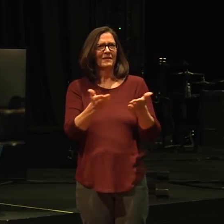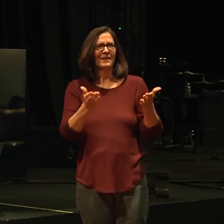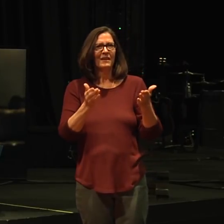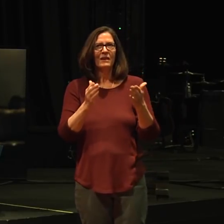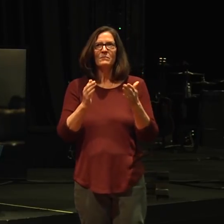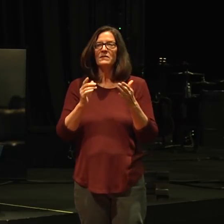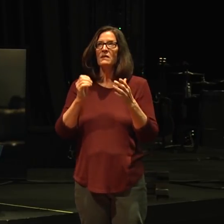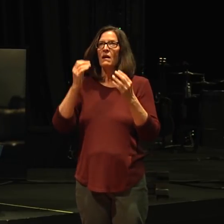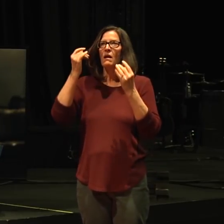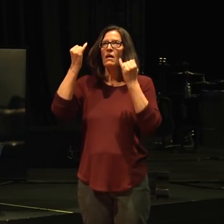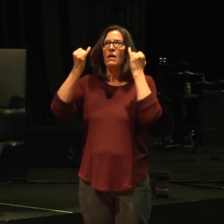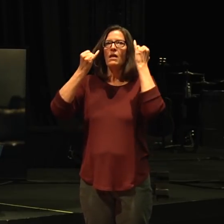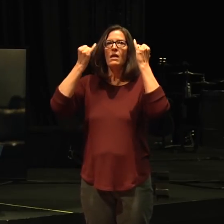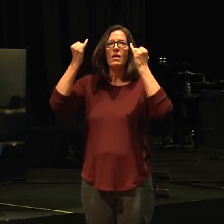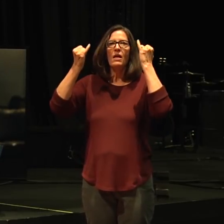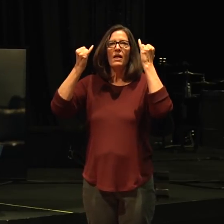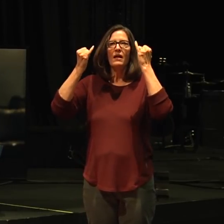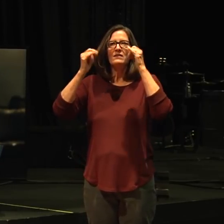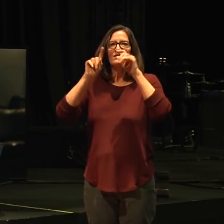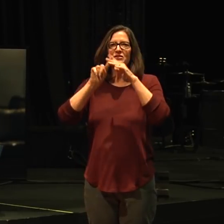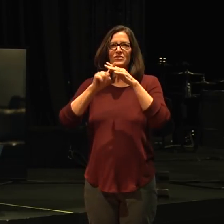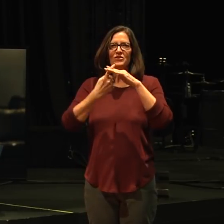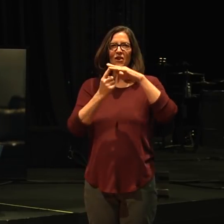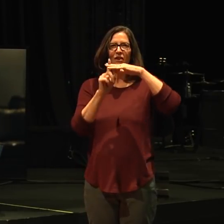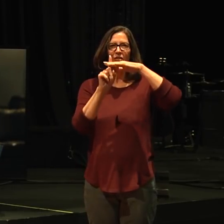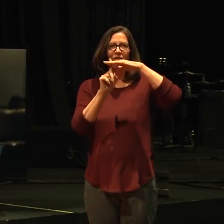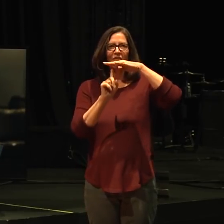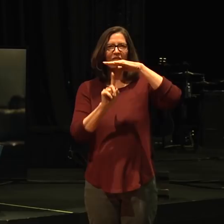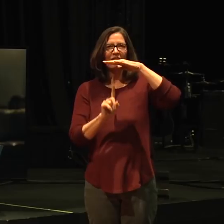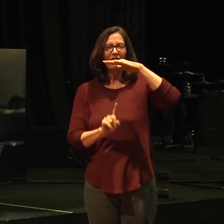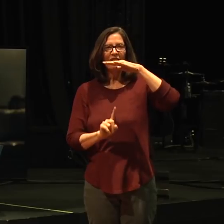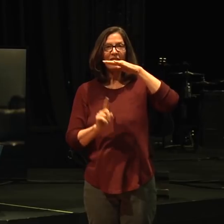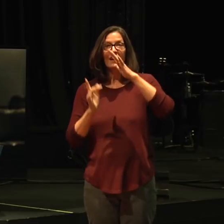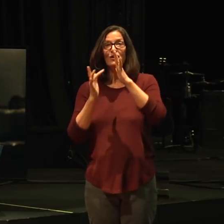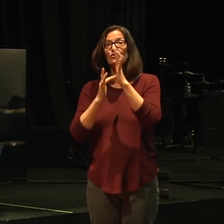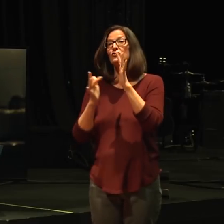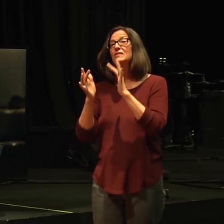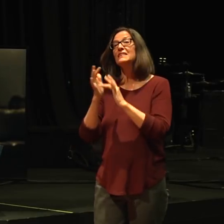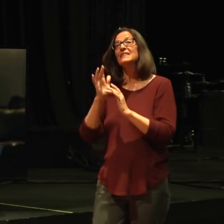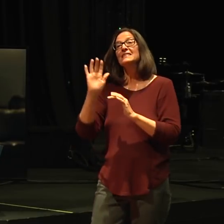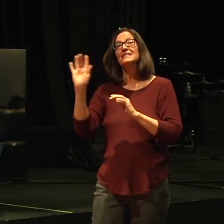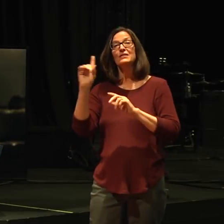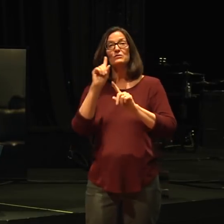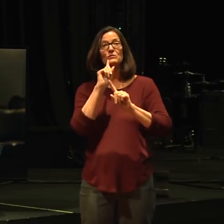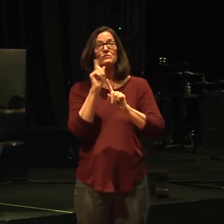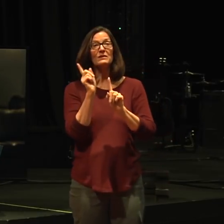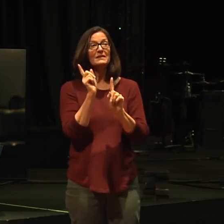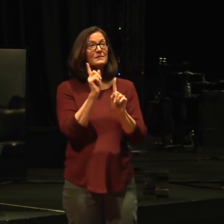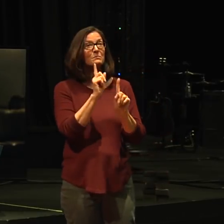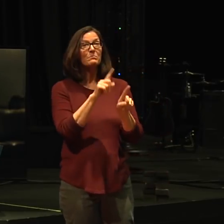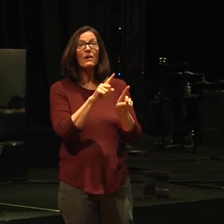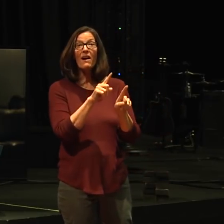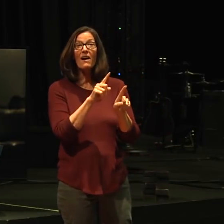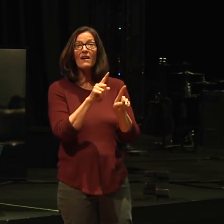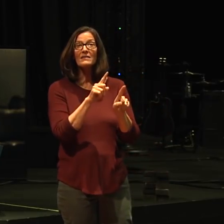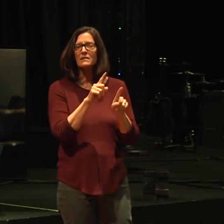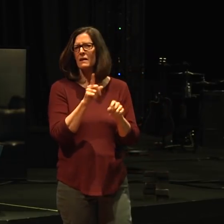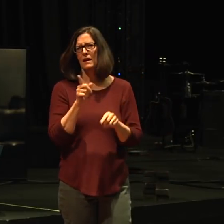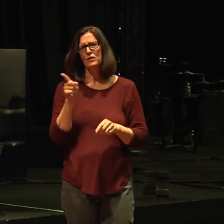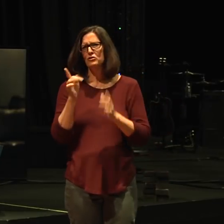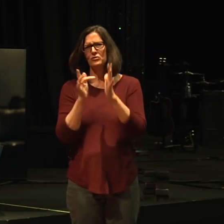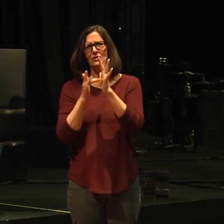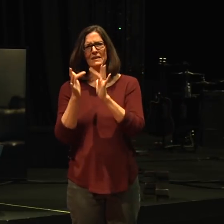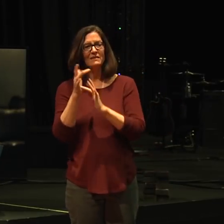That's when he began to sink. And Jesus' unexpected response is really what he doesn't do that's so surprising. First of all, he doesn't let